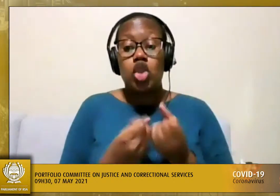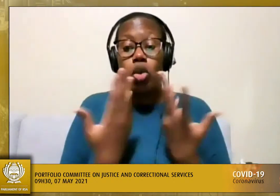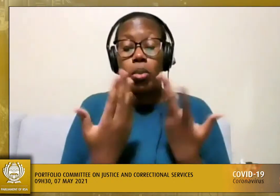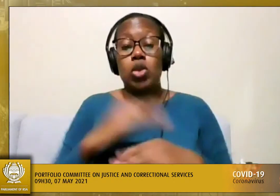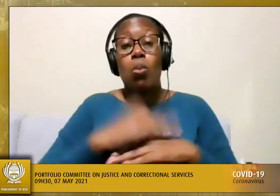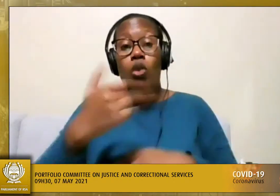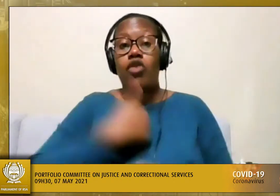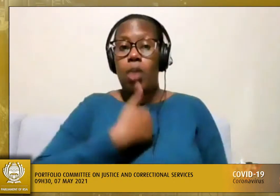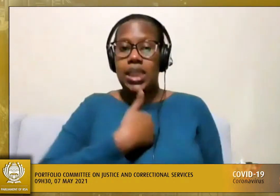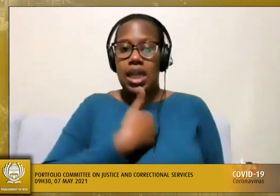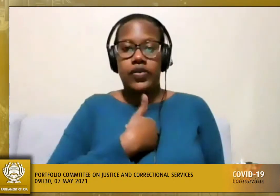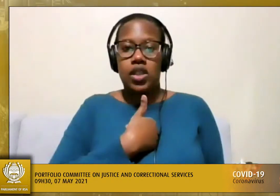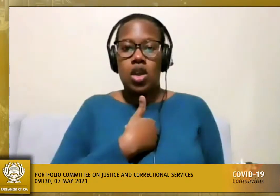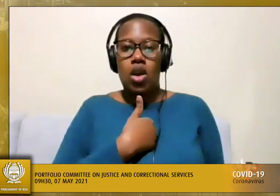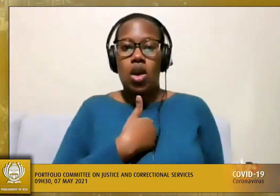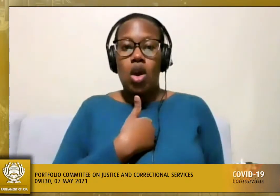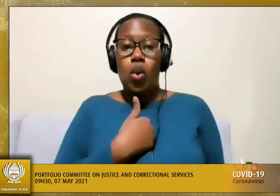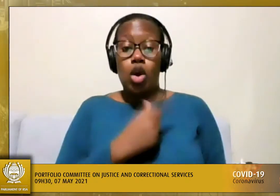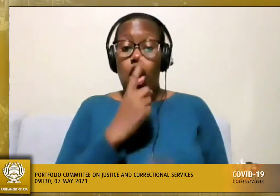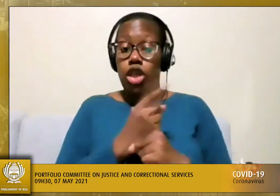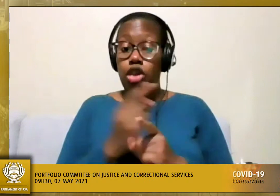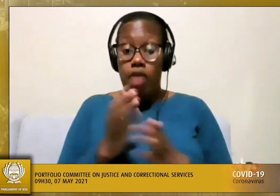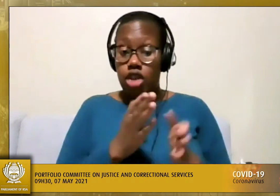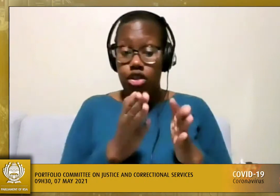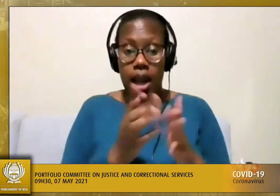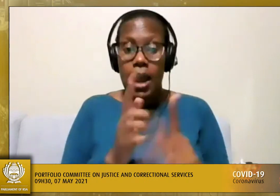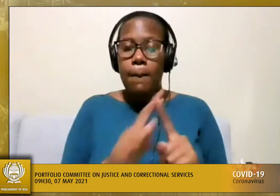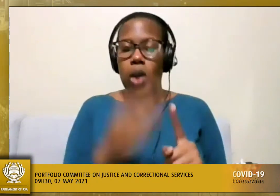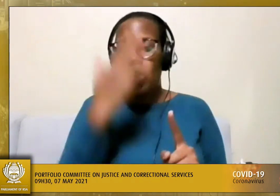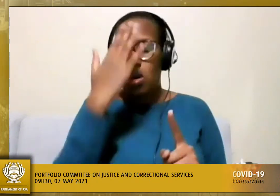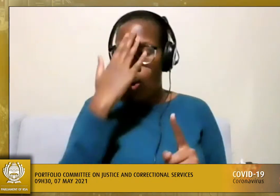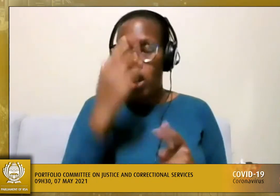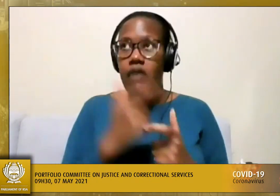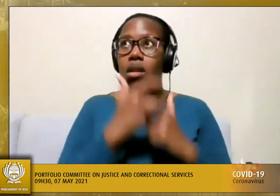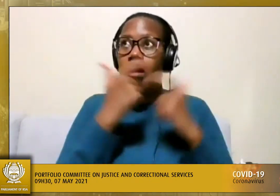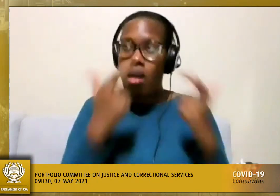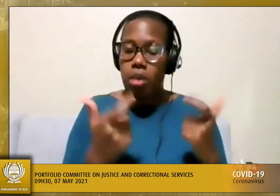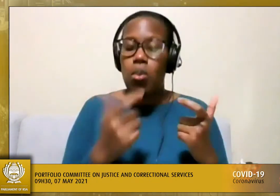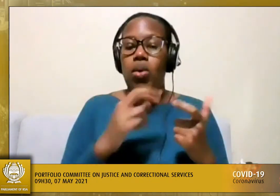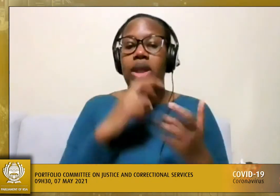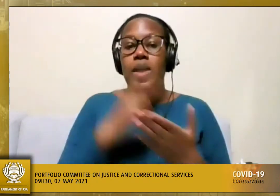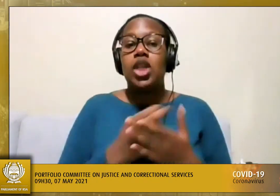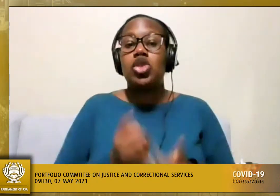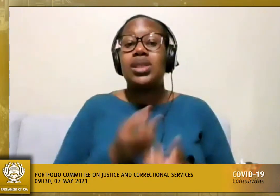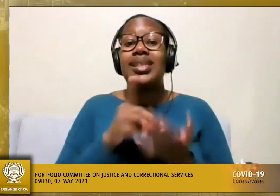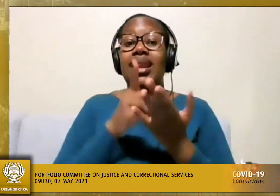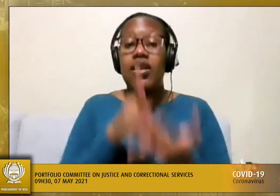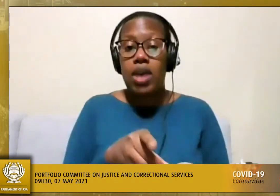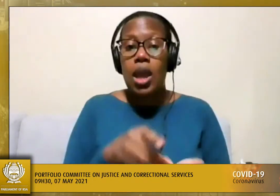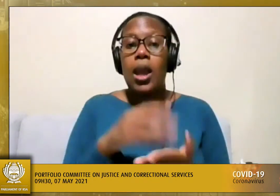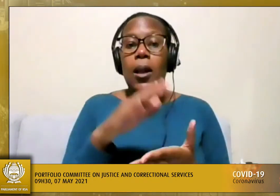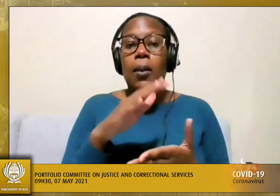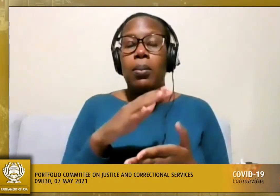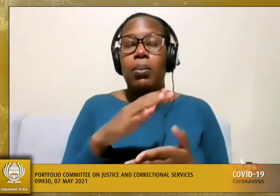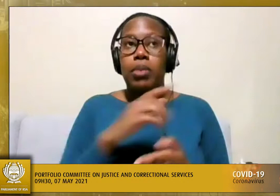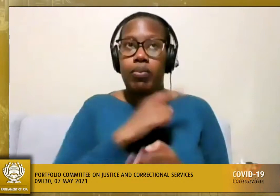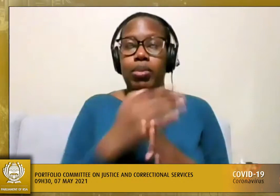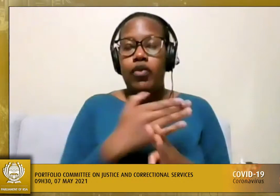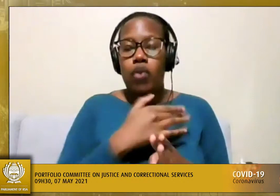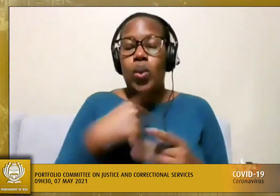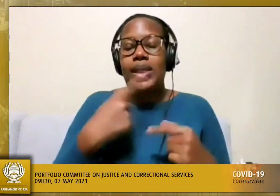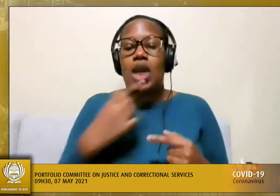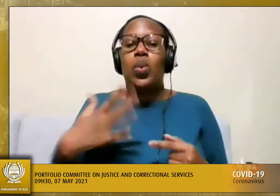we are not we are the right track but we know we have a lot more to deliver before we can say we have we have achieved what we want